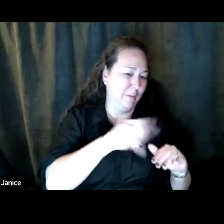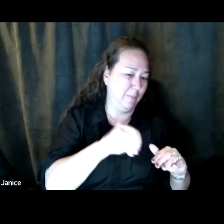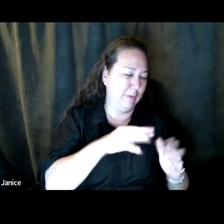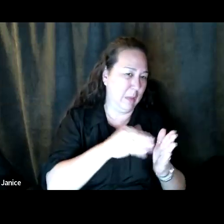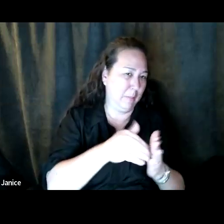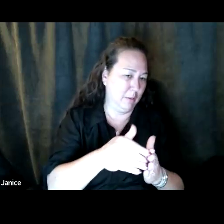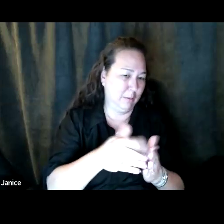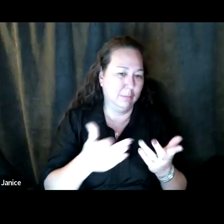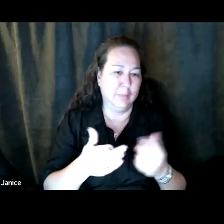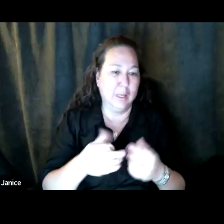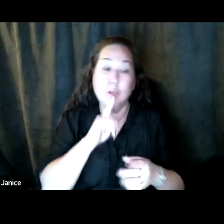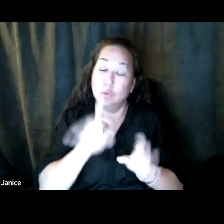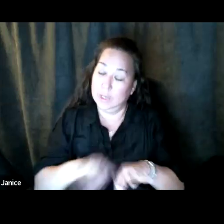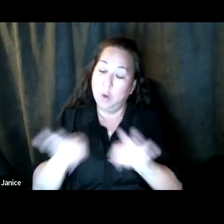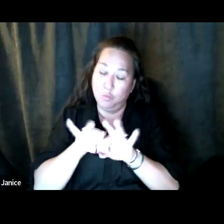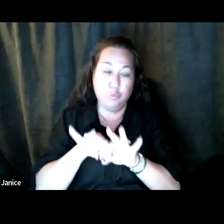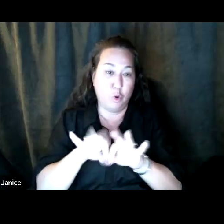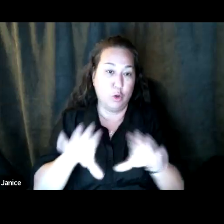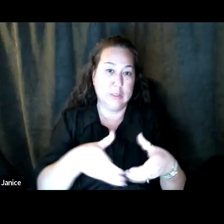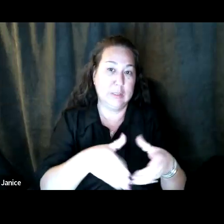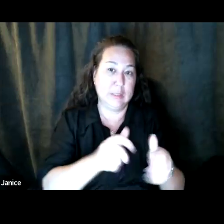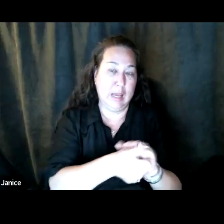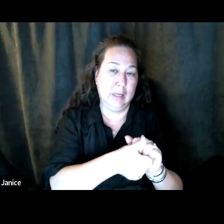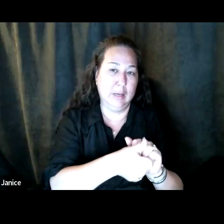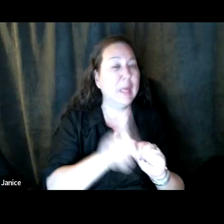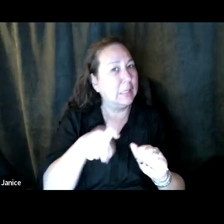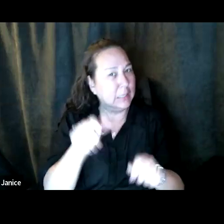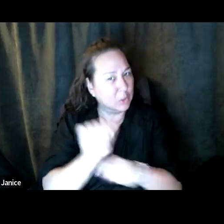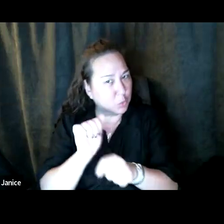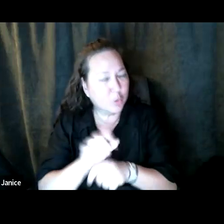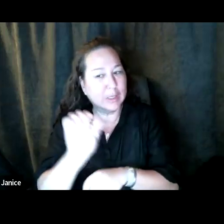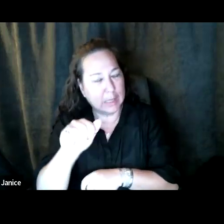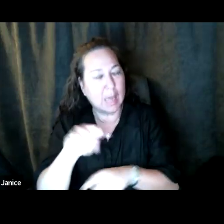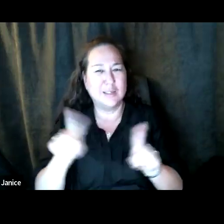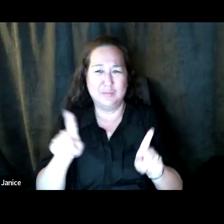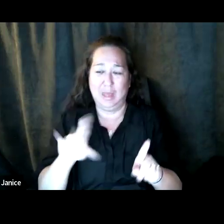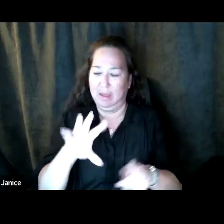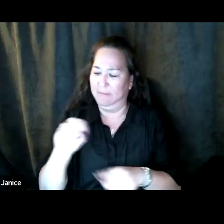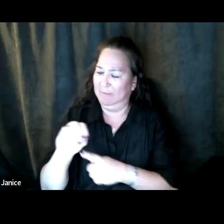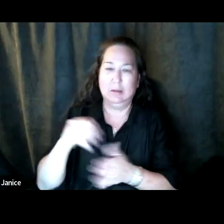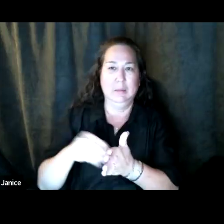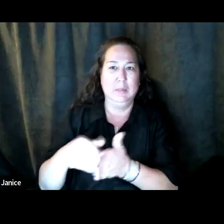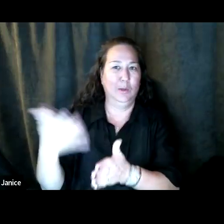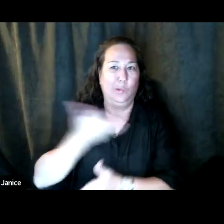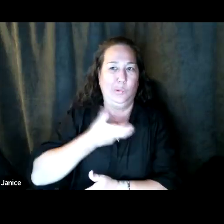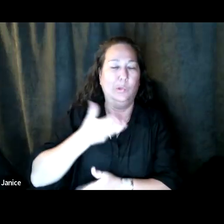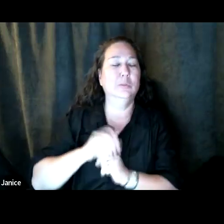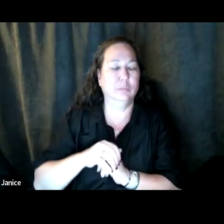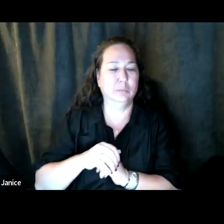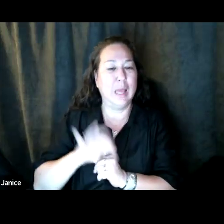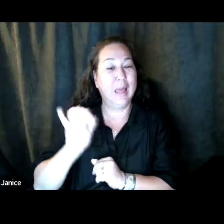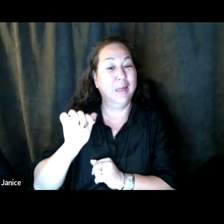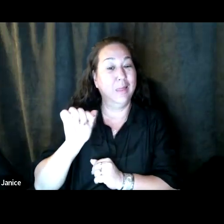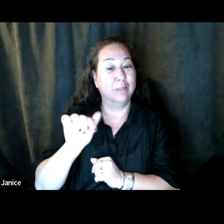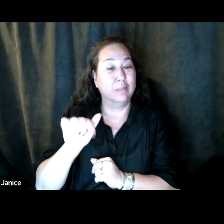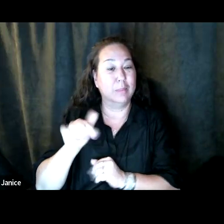definitely an important stadium that needs a tremendous amount of work. But this renovation today that is being contemplated, which still has